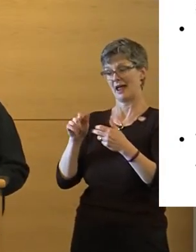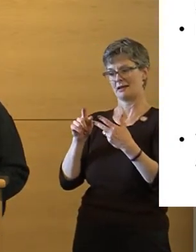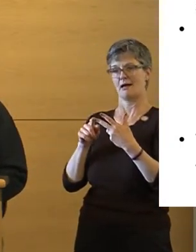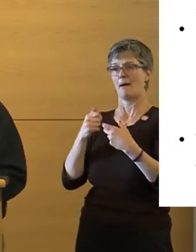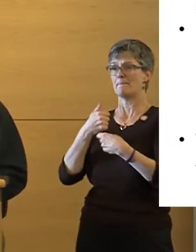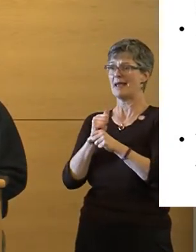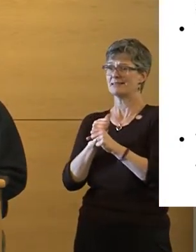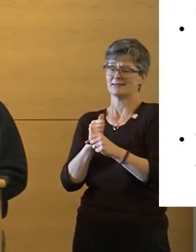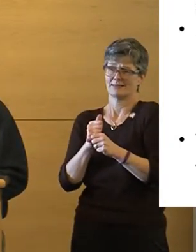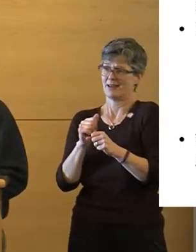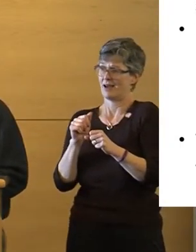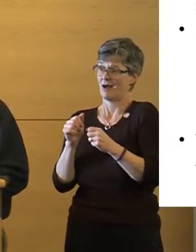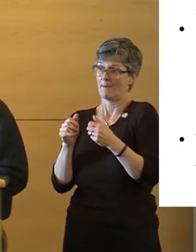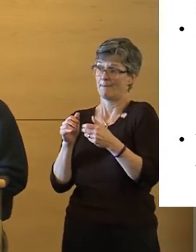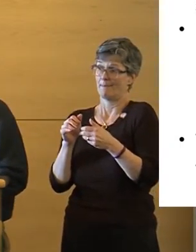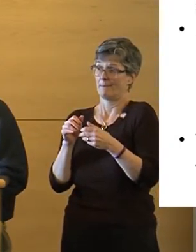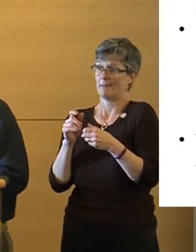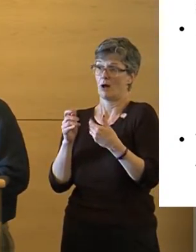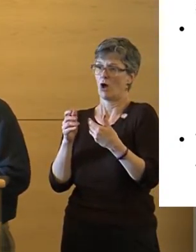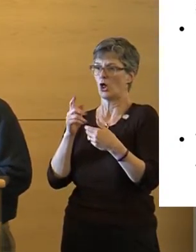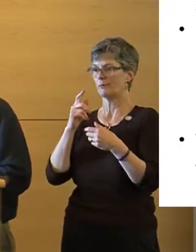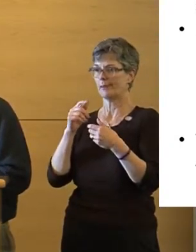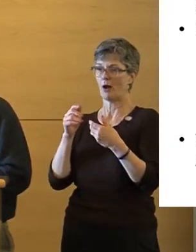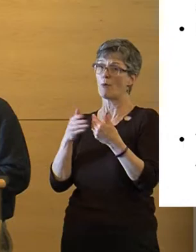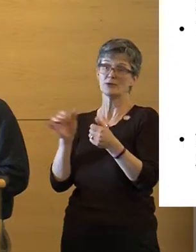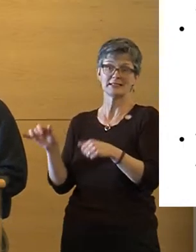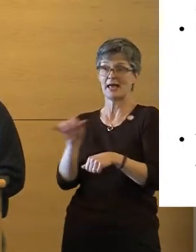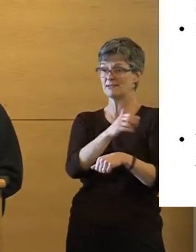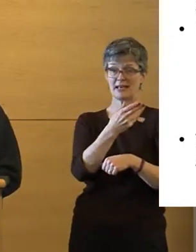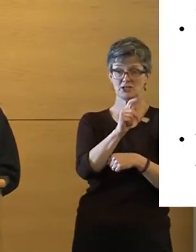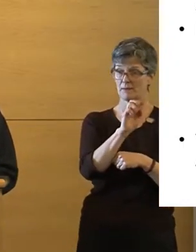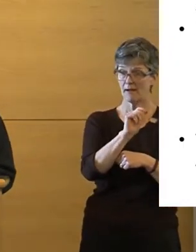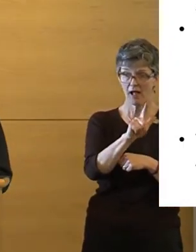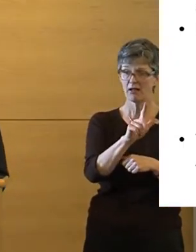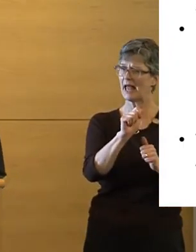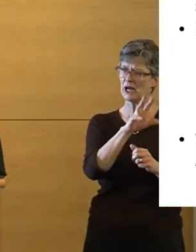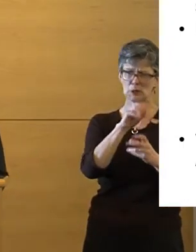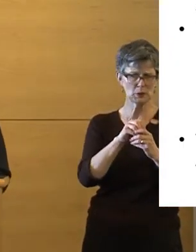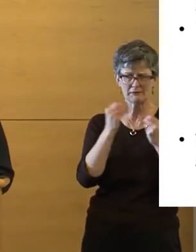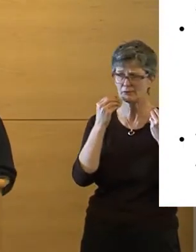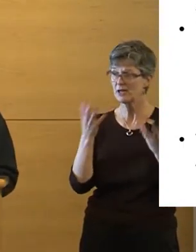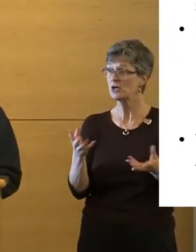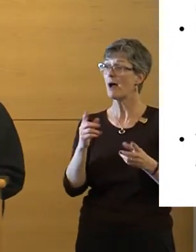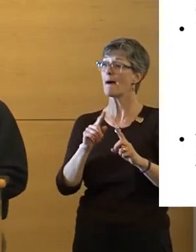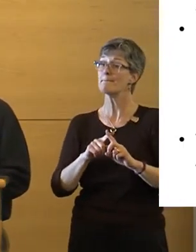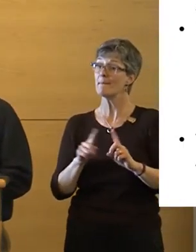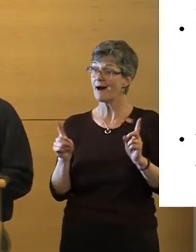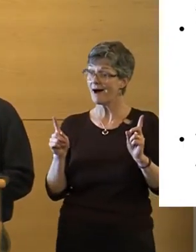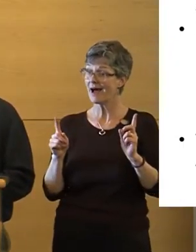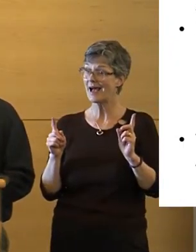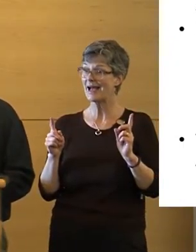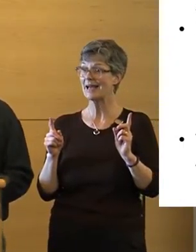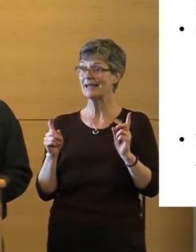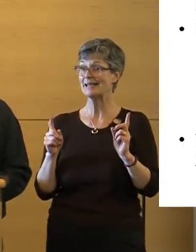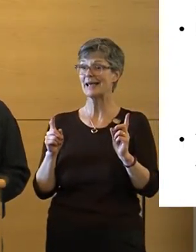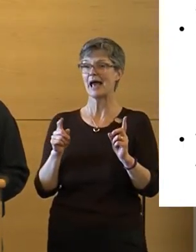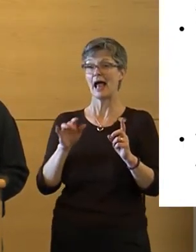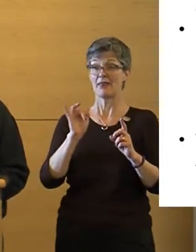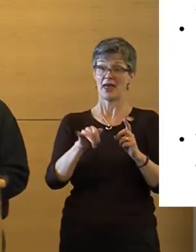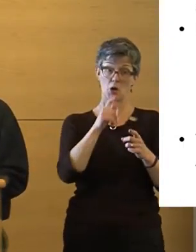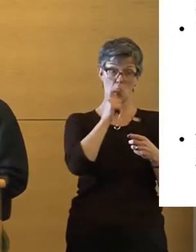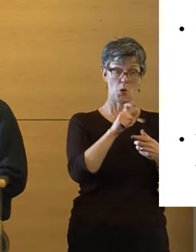5 this new type of PDF that had this underlying tag structure. So it's been around for a very long time. It